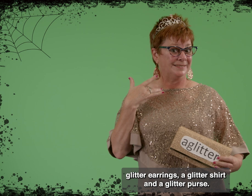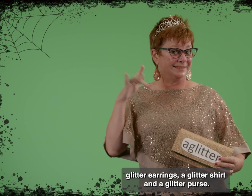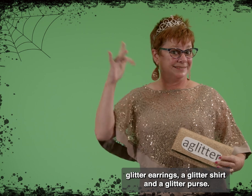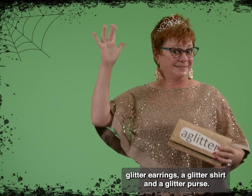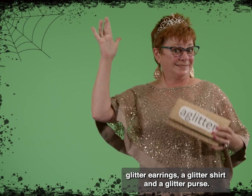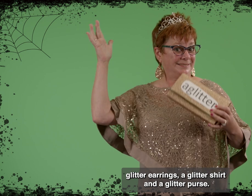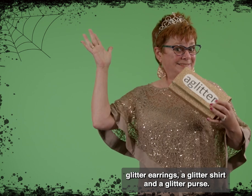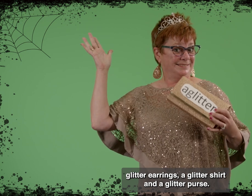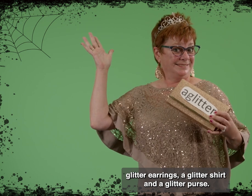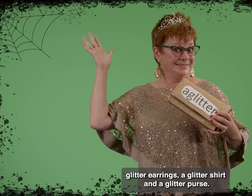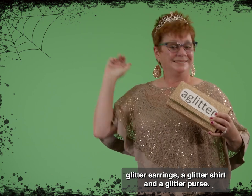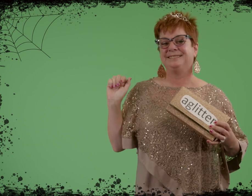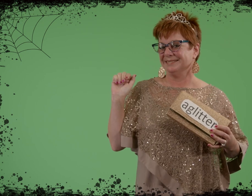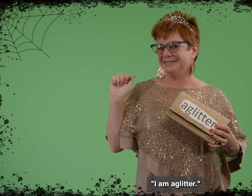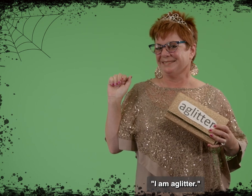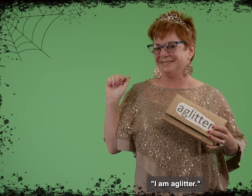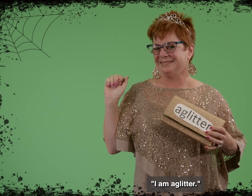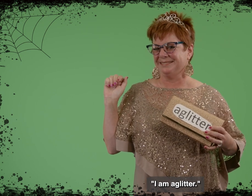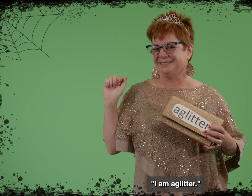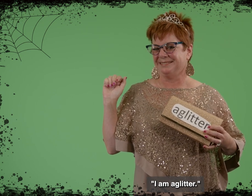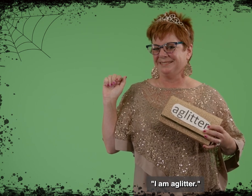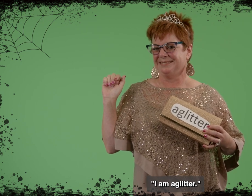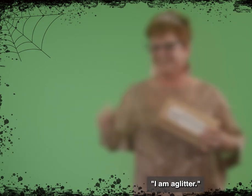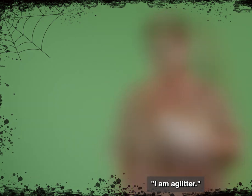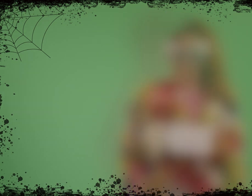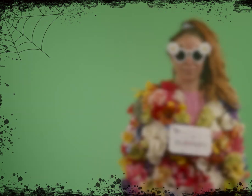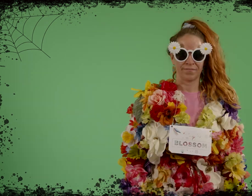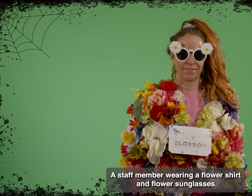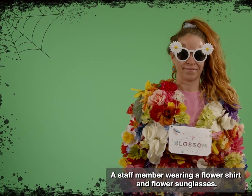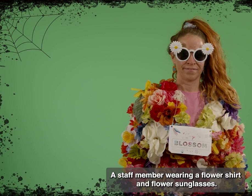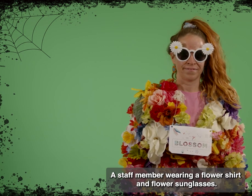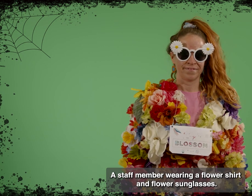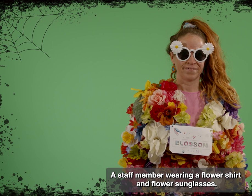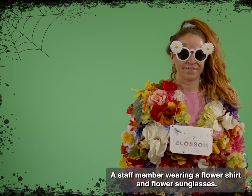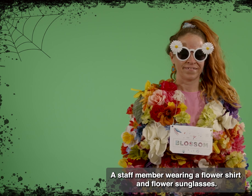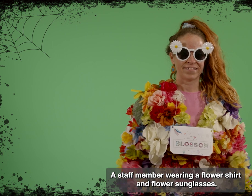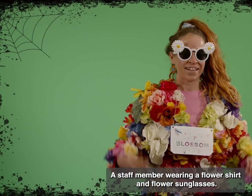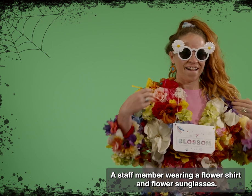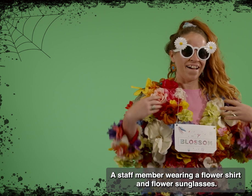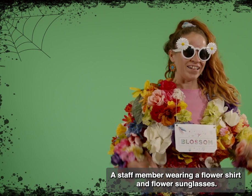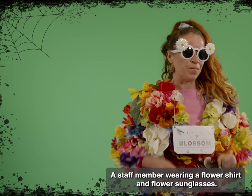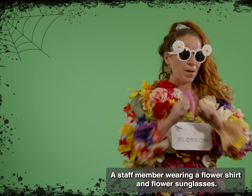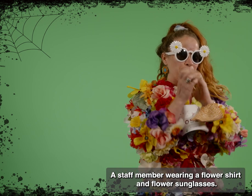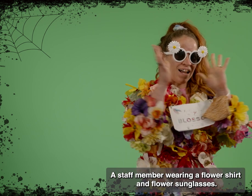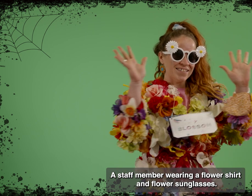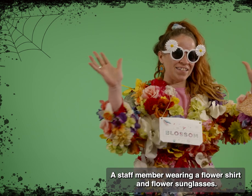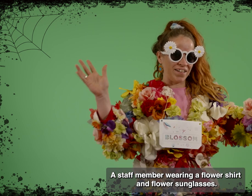a glitter shirt, and a glitter purse. I am a glitter. A staff member wearing a flower shirt and flower